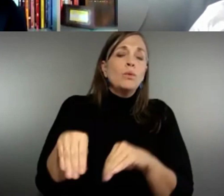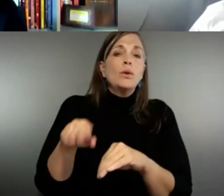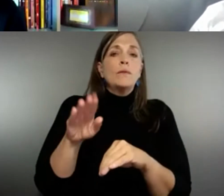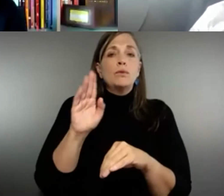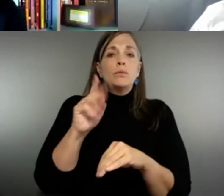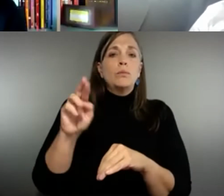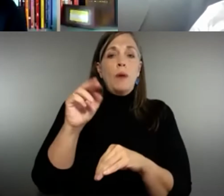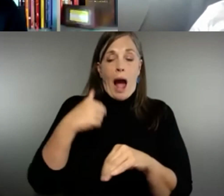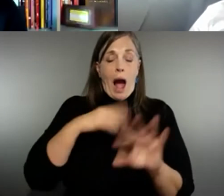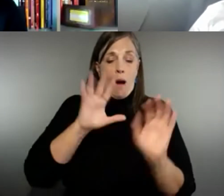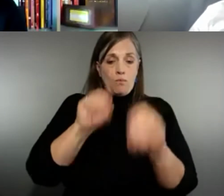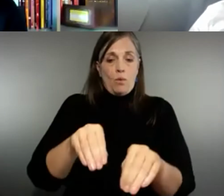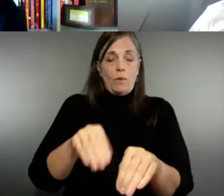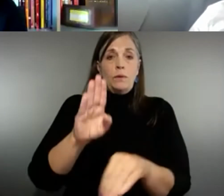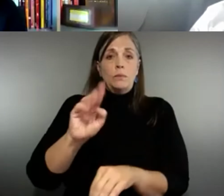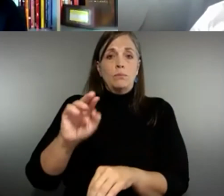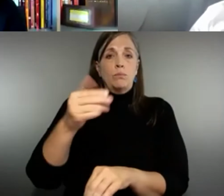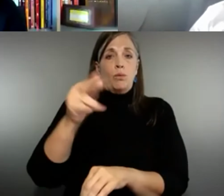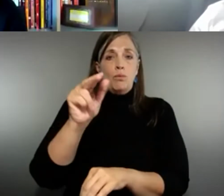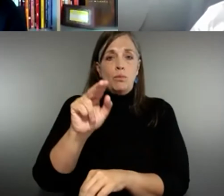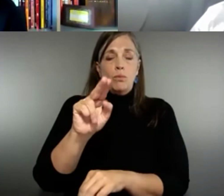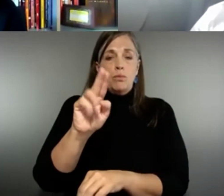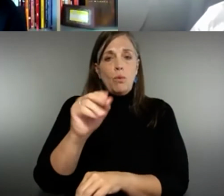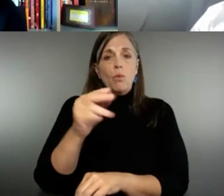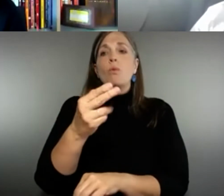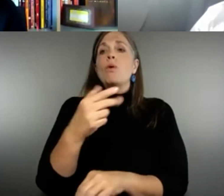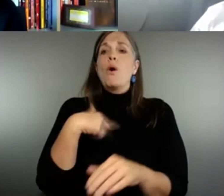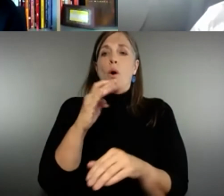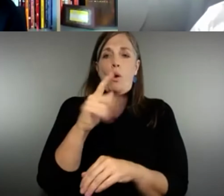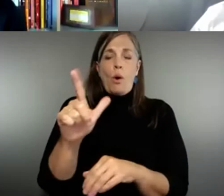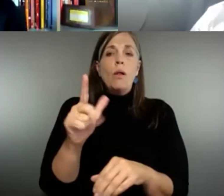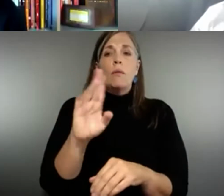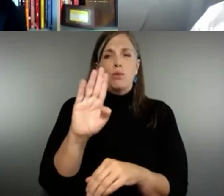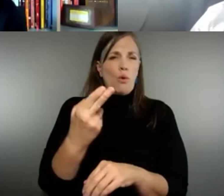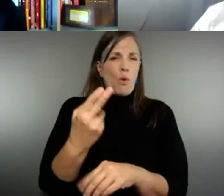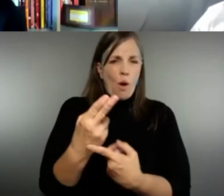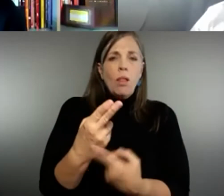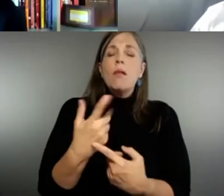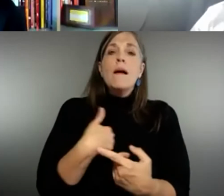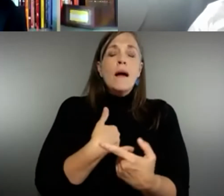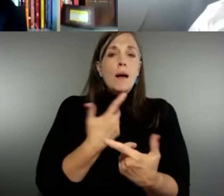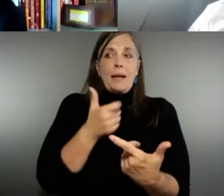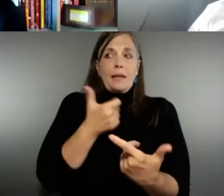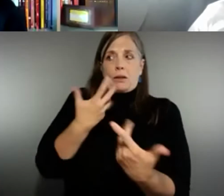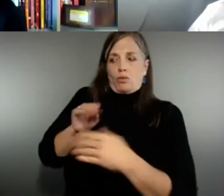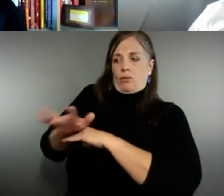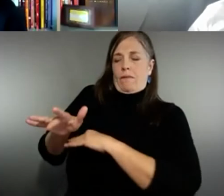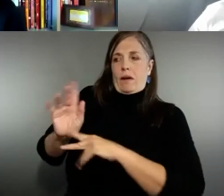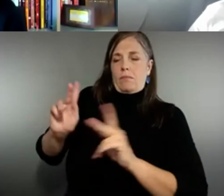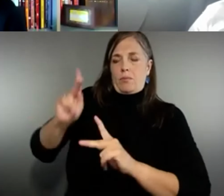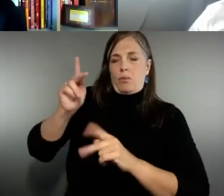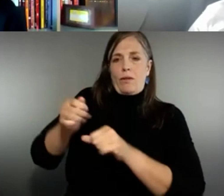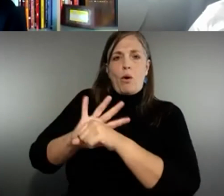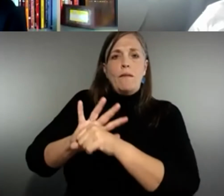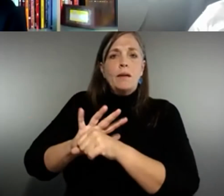shop because i didn't want to infect um and with covid as i moved around and everywhere i traveled i saw a